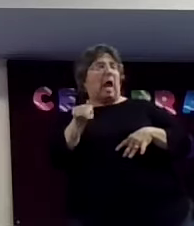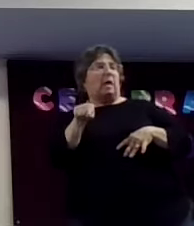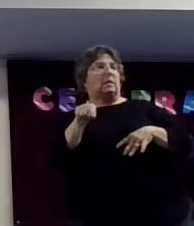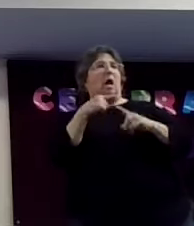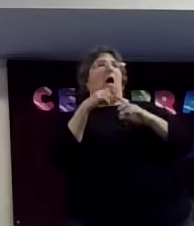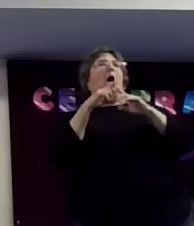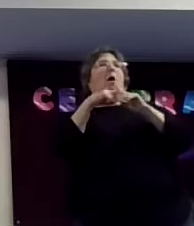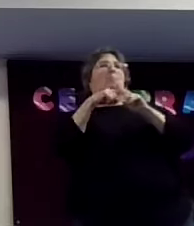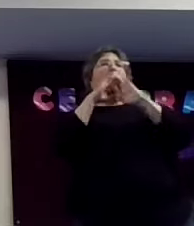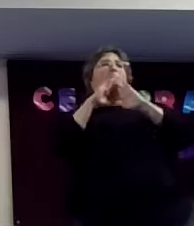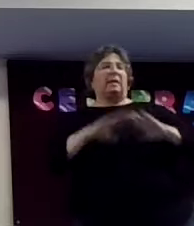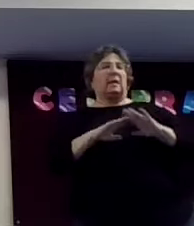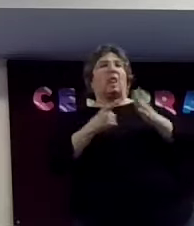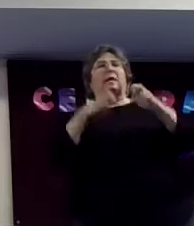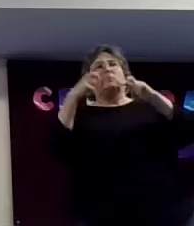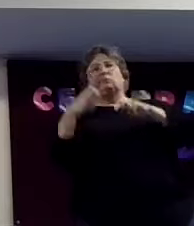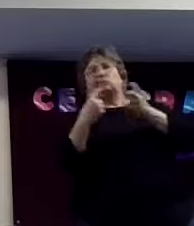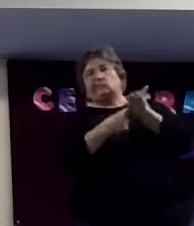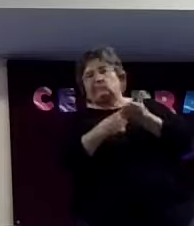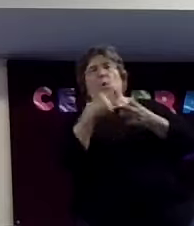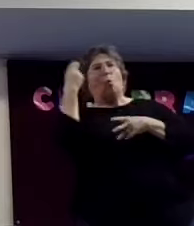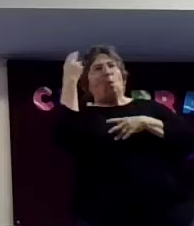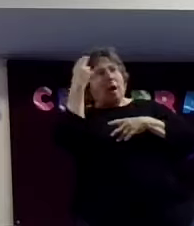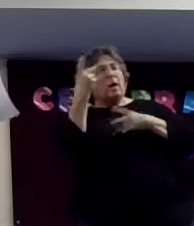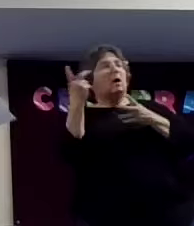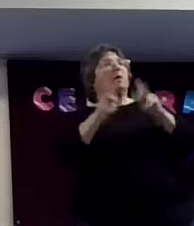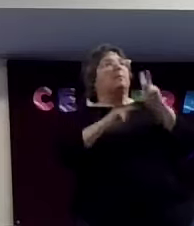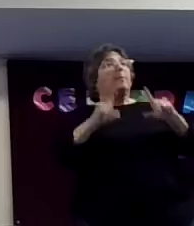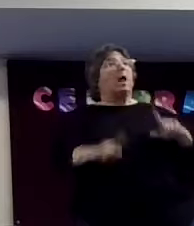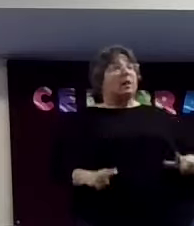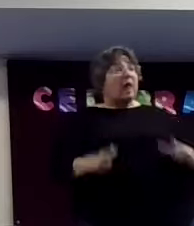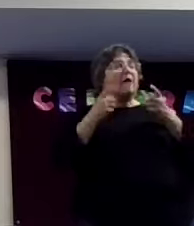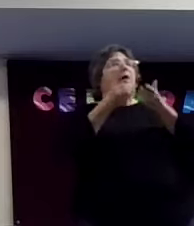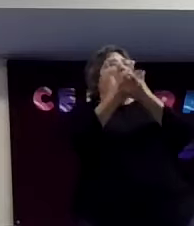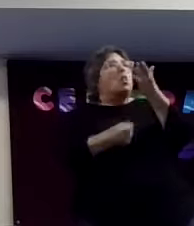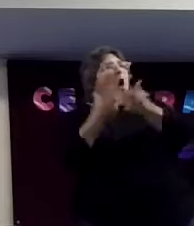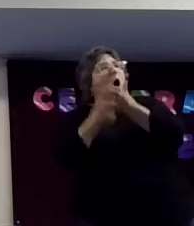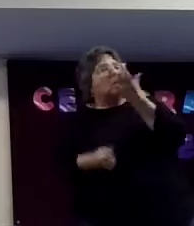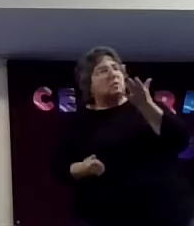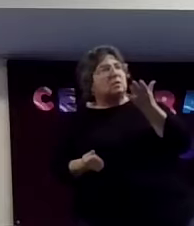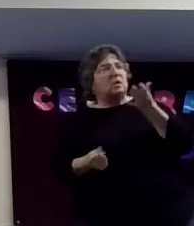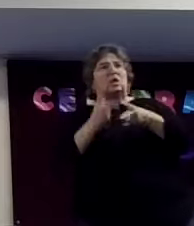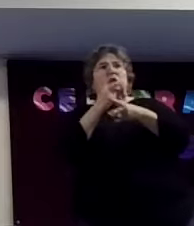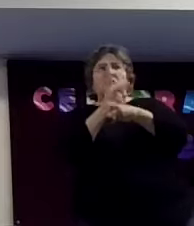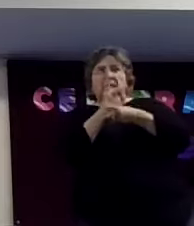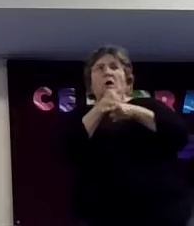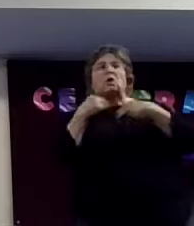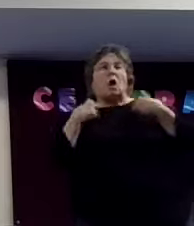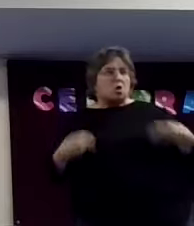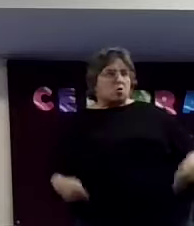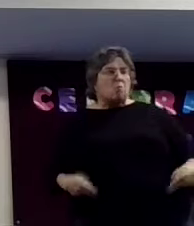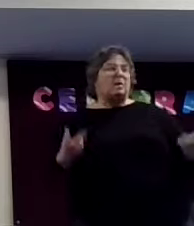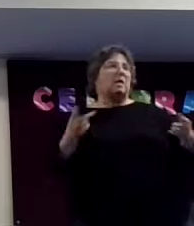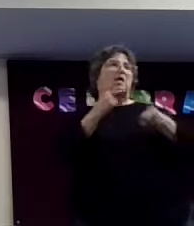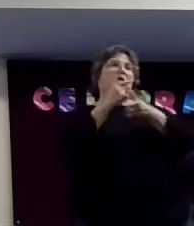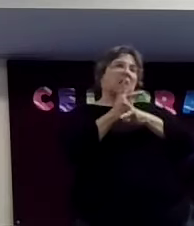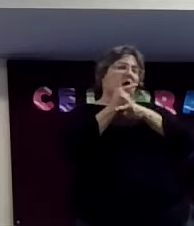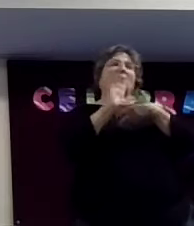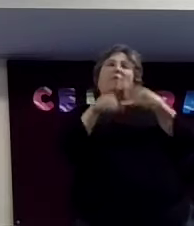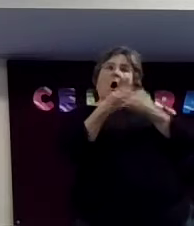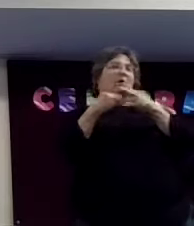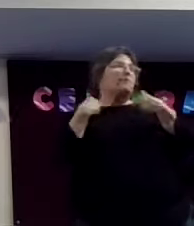is pro-peace. Let's sit down and talk. Let's be reasonable. People's lives are being lost. She cares about humanity. She cares about all